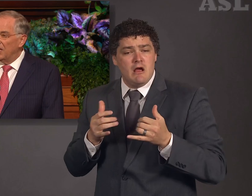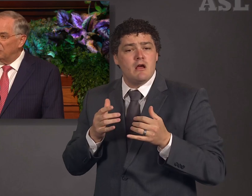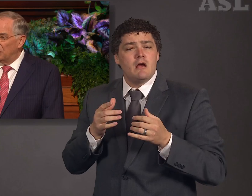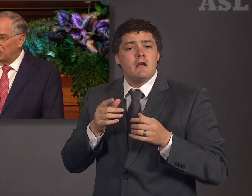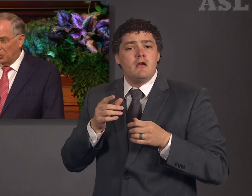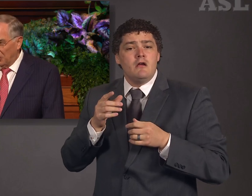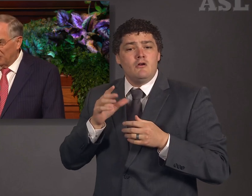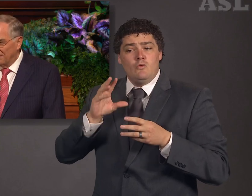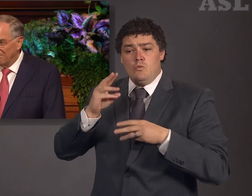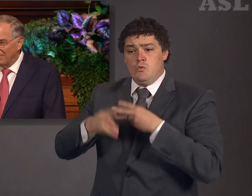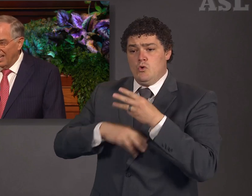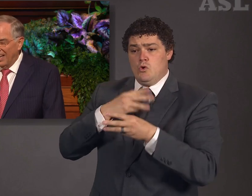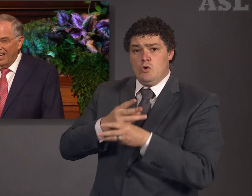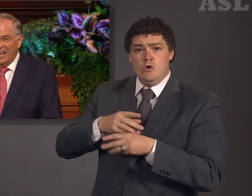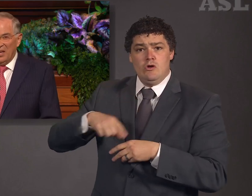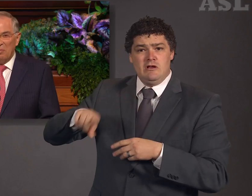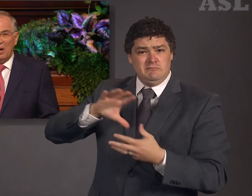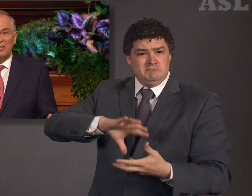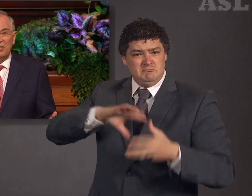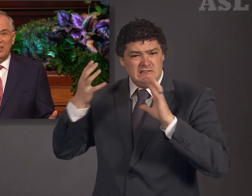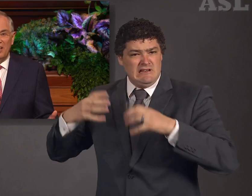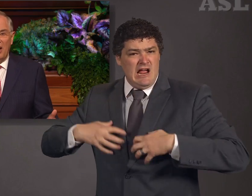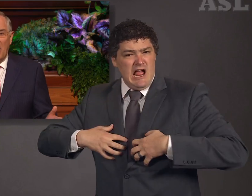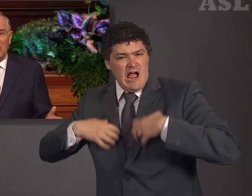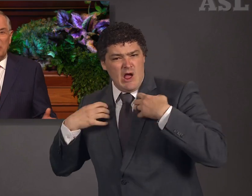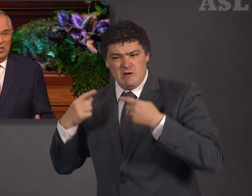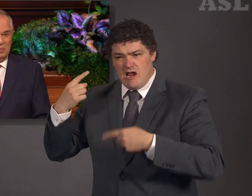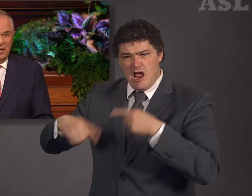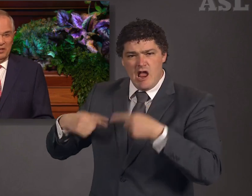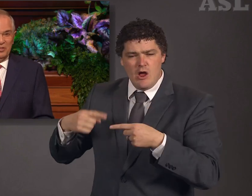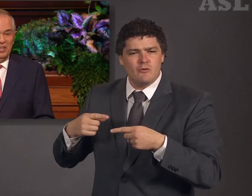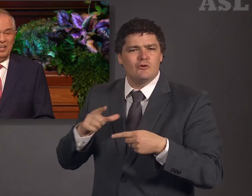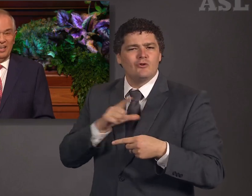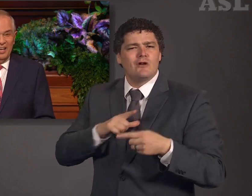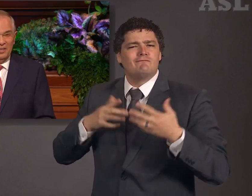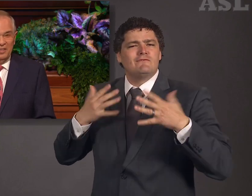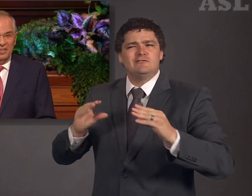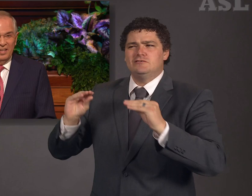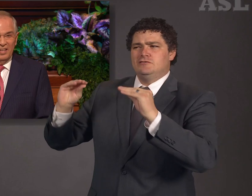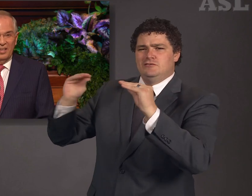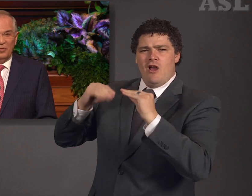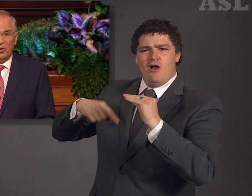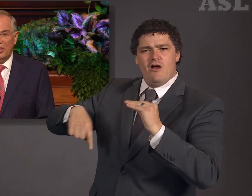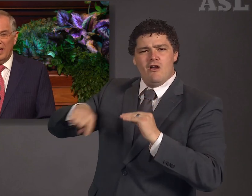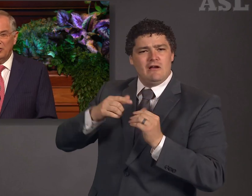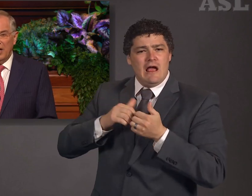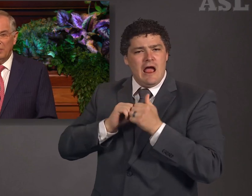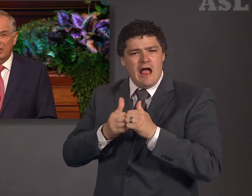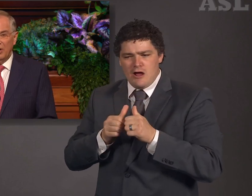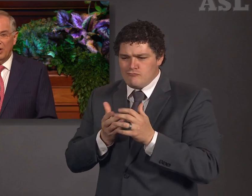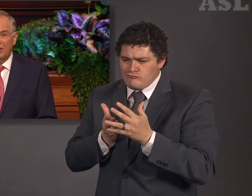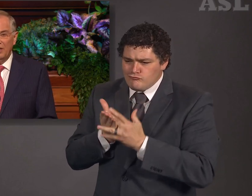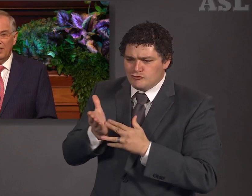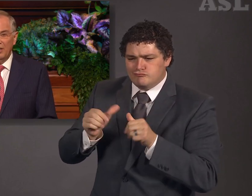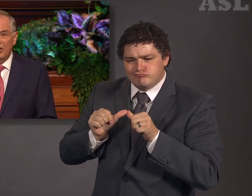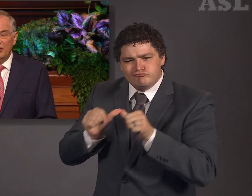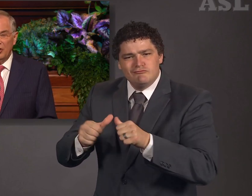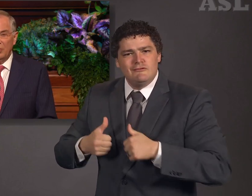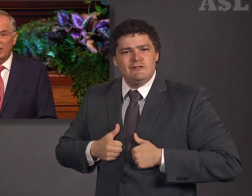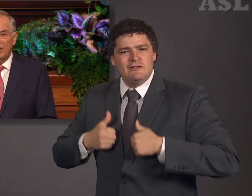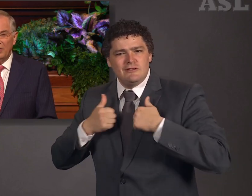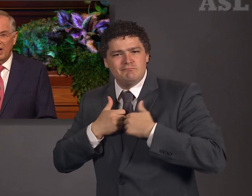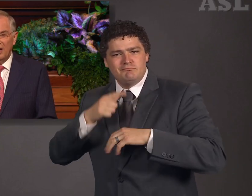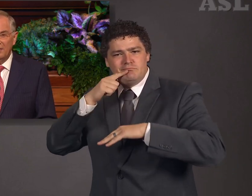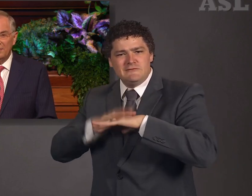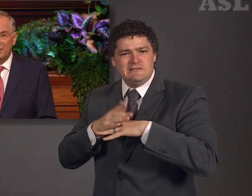a contemptuous world. Blessed are the peacemakers, he declared, for they shall be called the